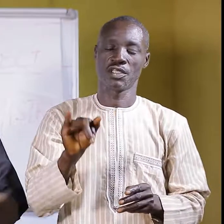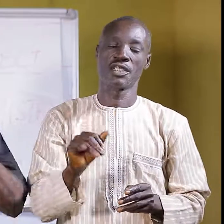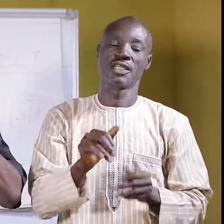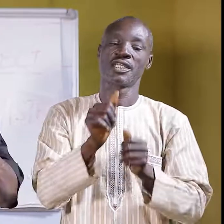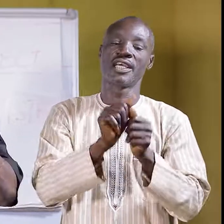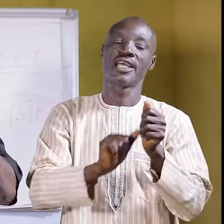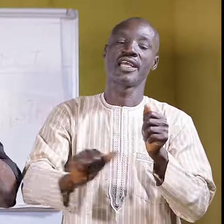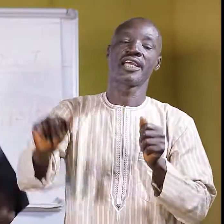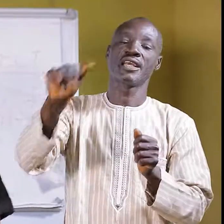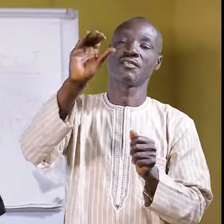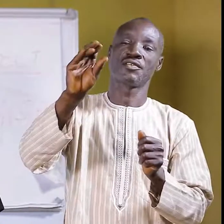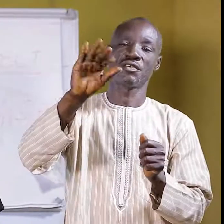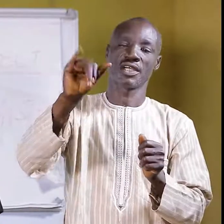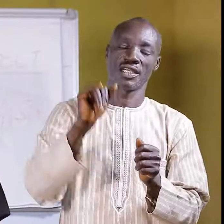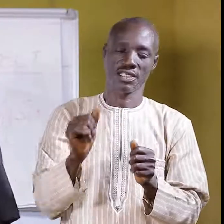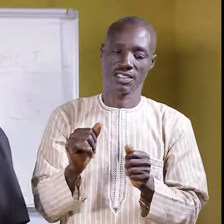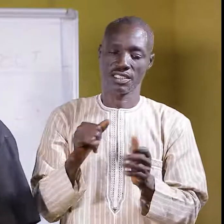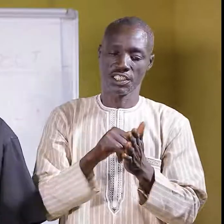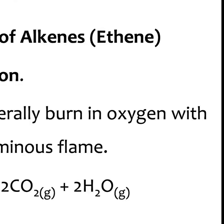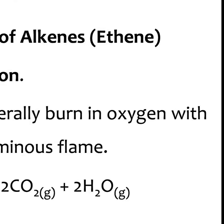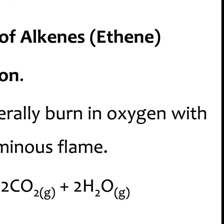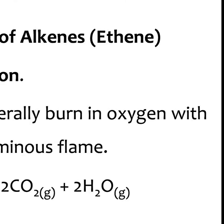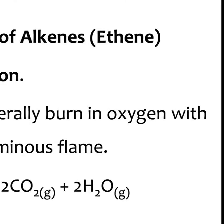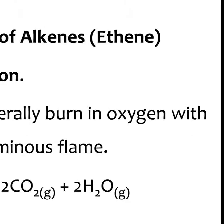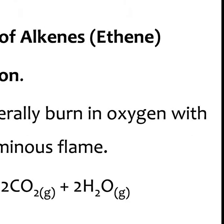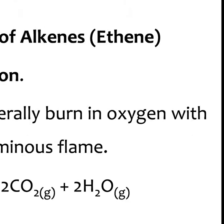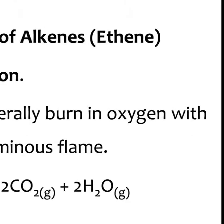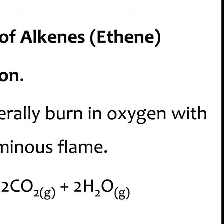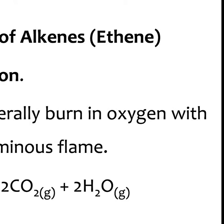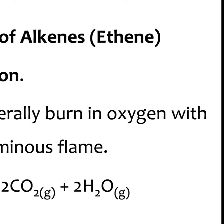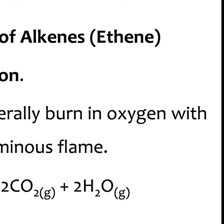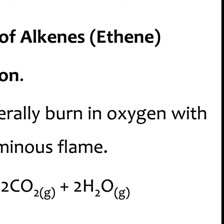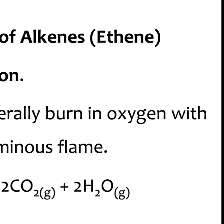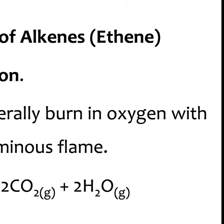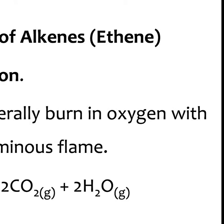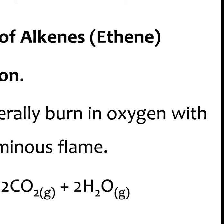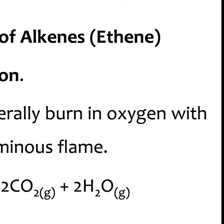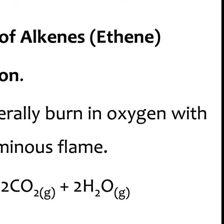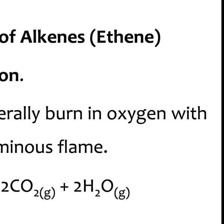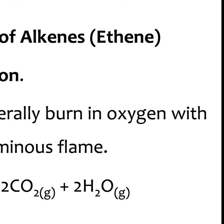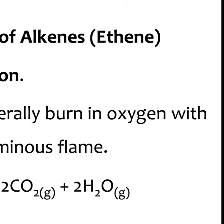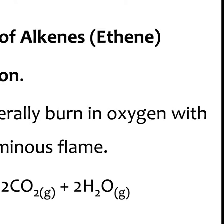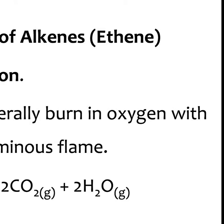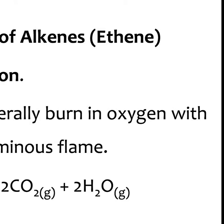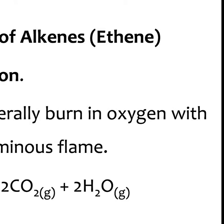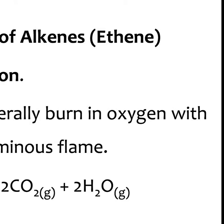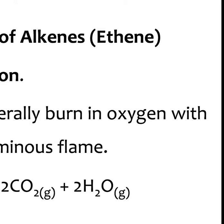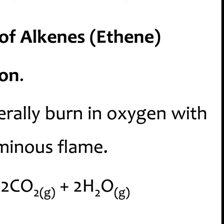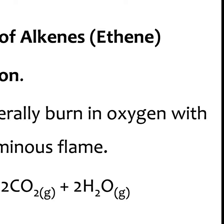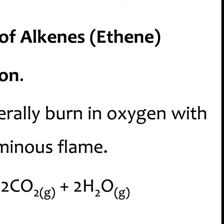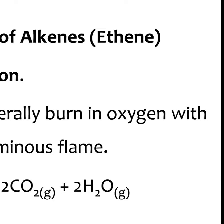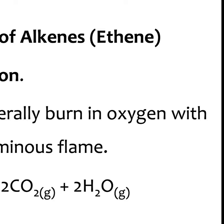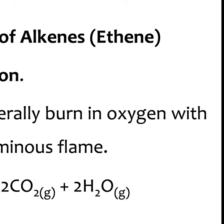organic compound is said to undergo a common reaction, and that reaction is called combustion reaction. What is this combustion